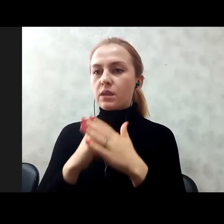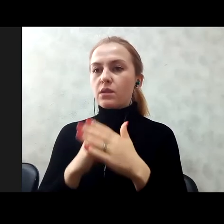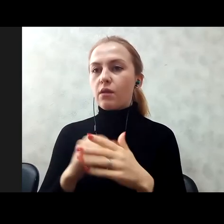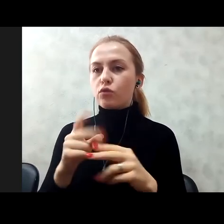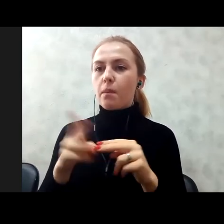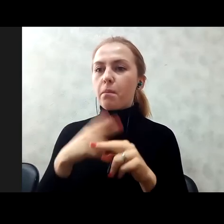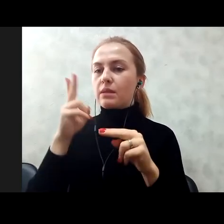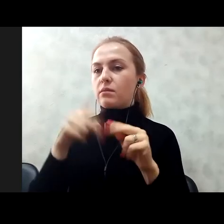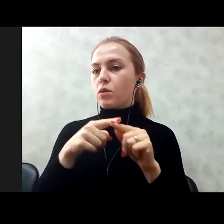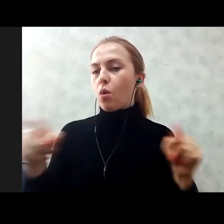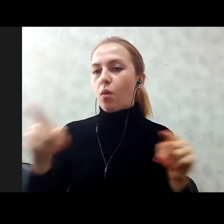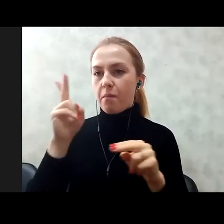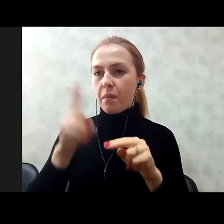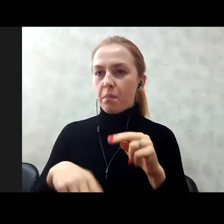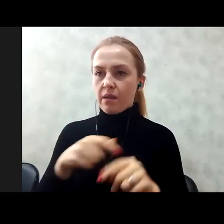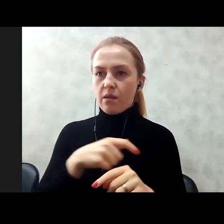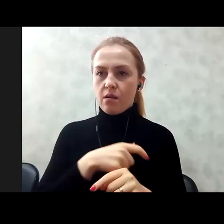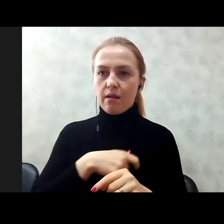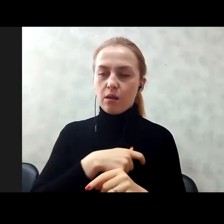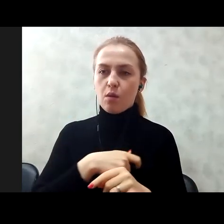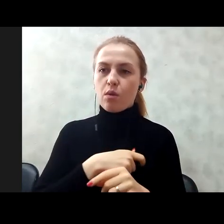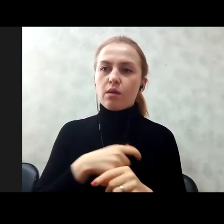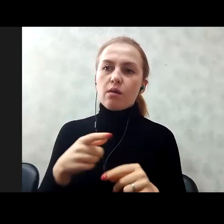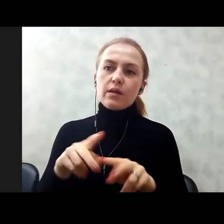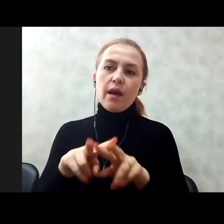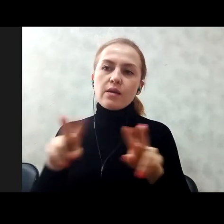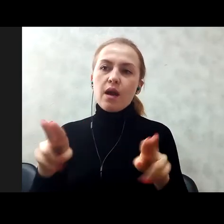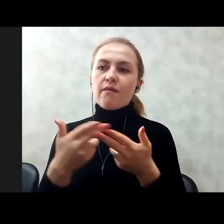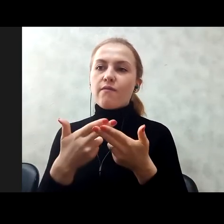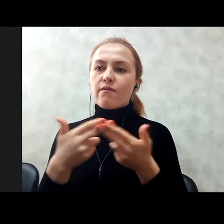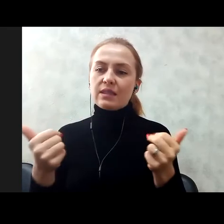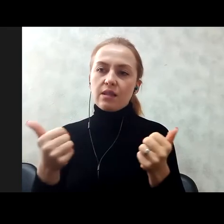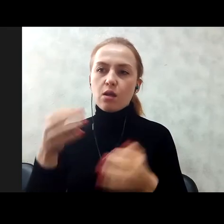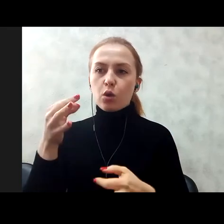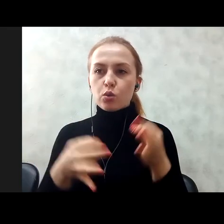defining additional ground for